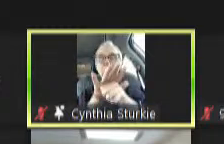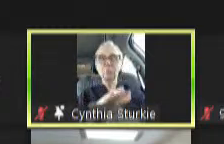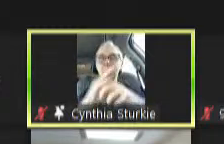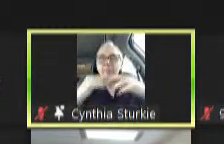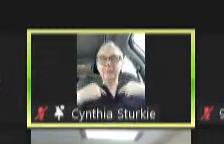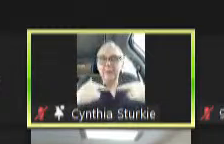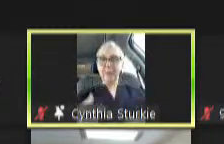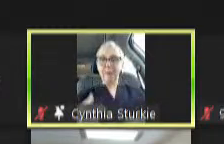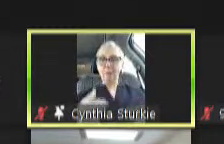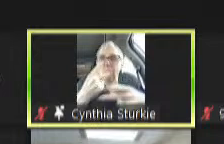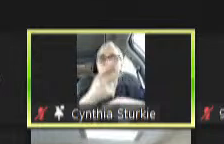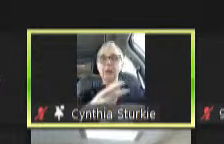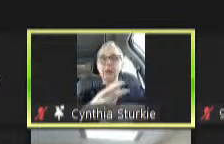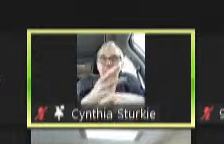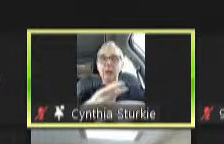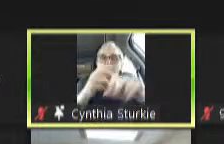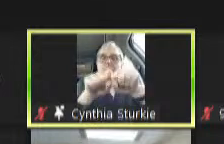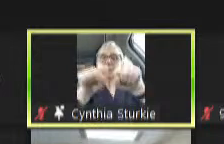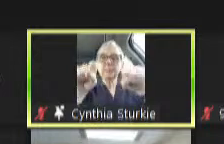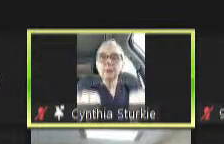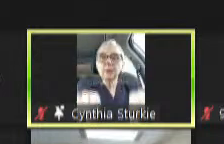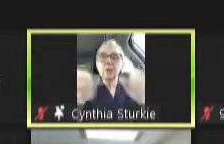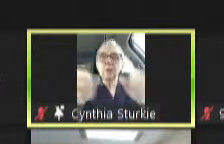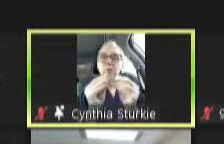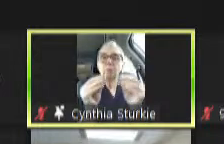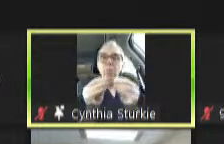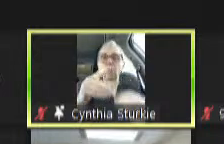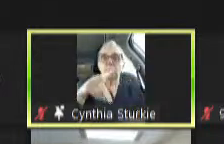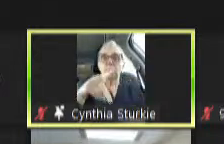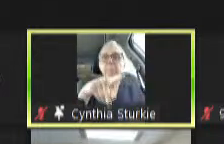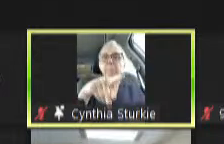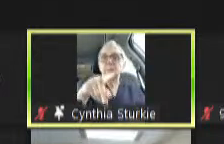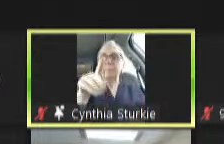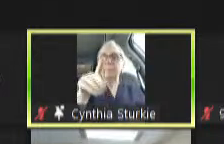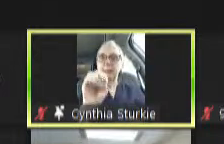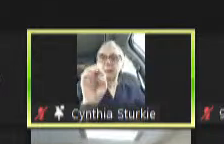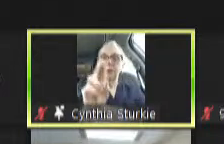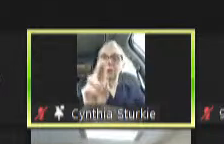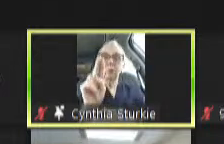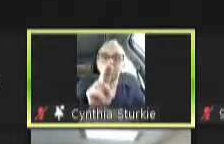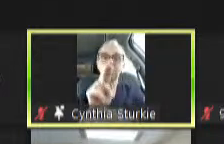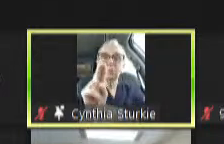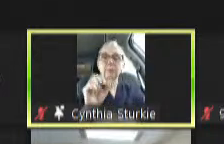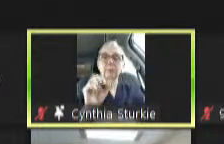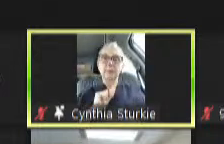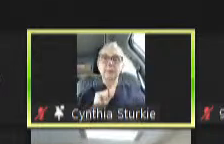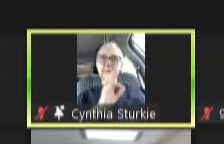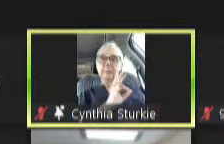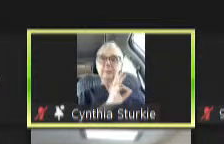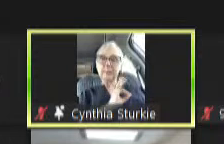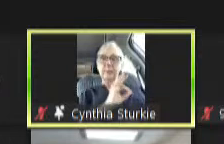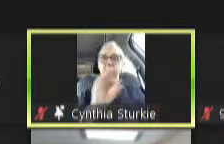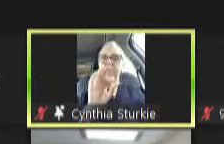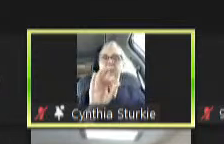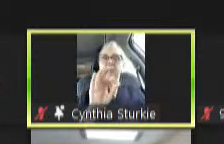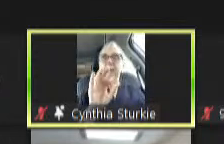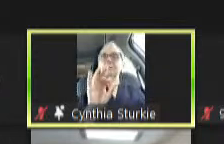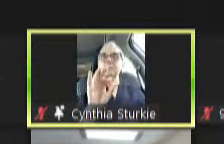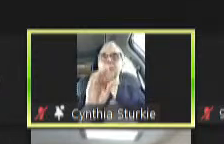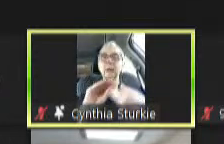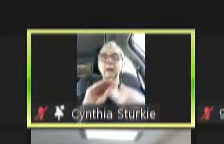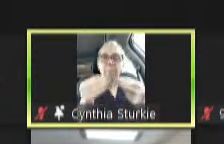system. There's more PPE utilization, their staffing ratios change. And so I don't want to